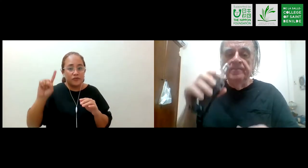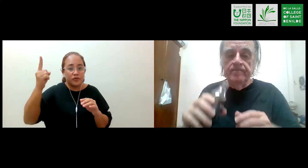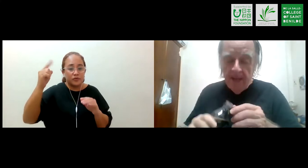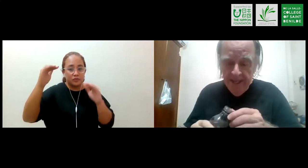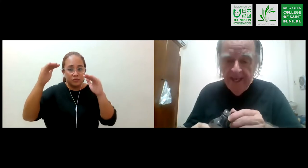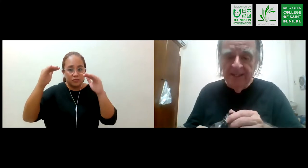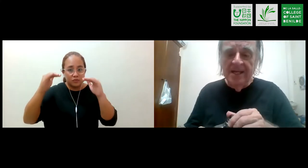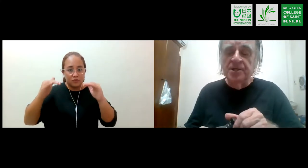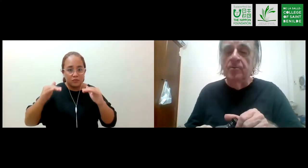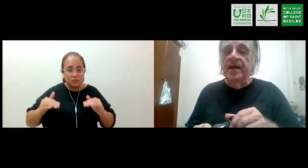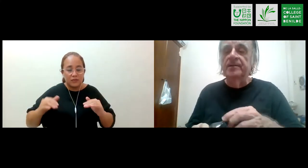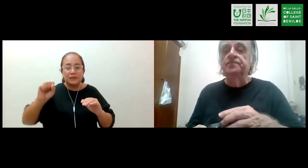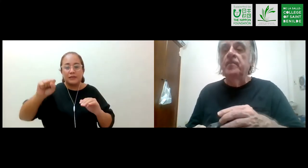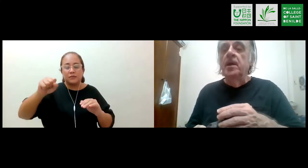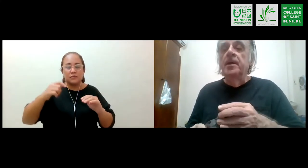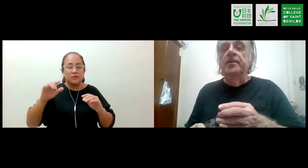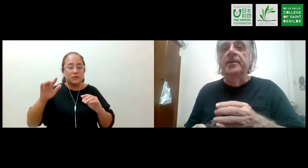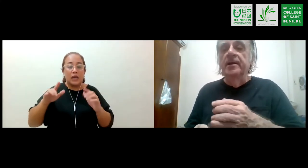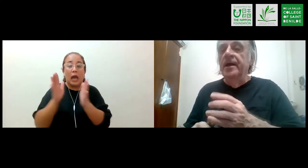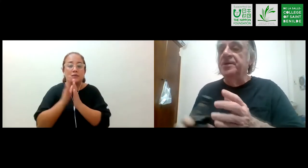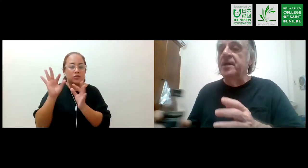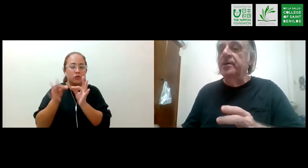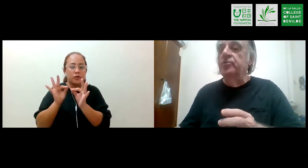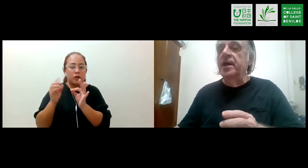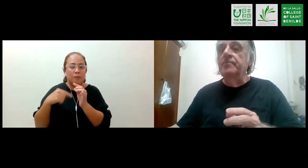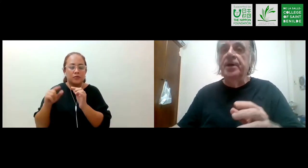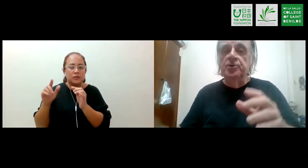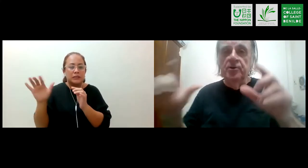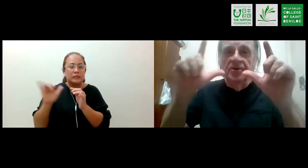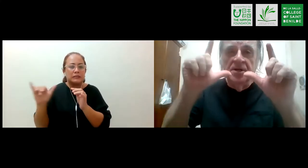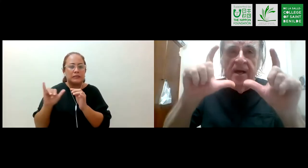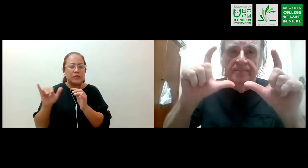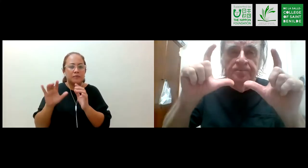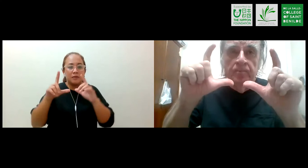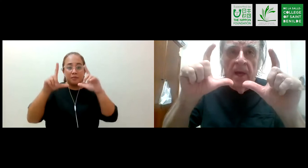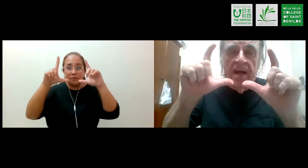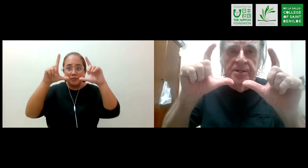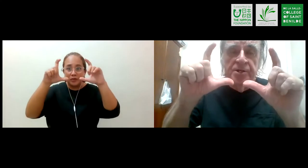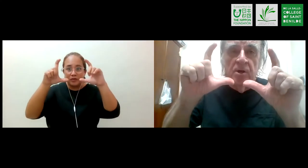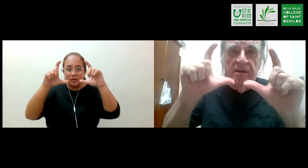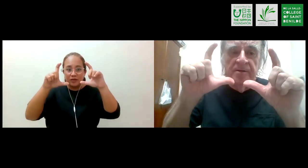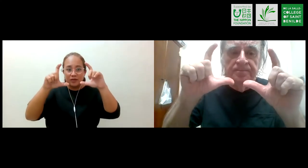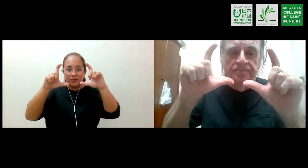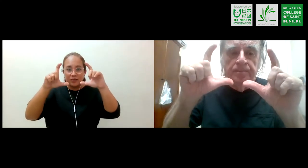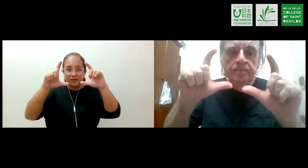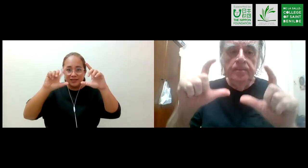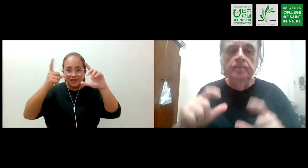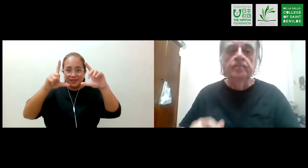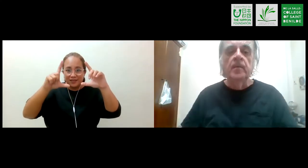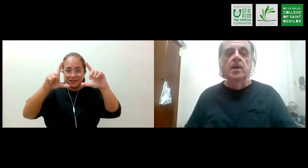moving. Yes, that's correct. Okay. It's like you take a picture of the sign as it starts.